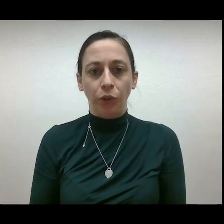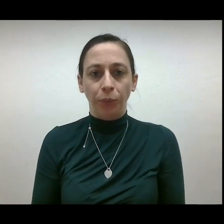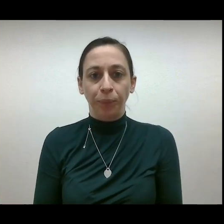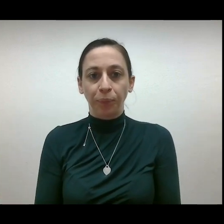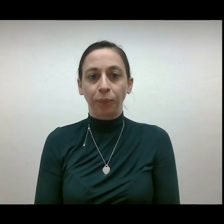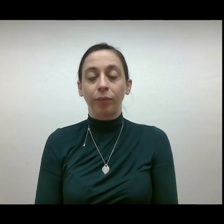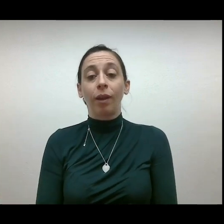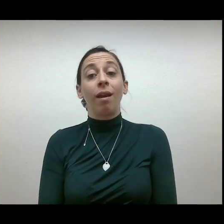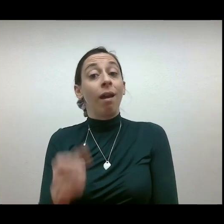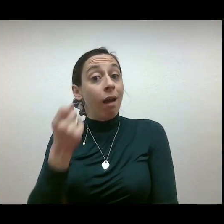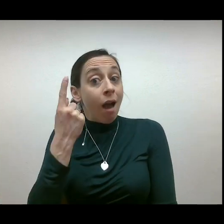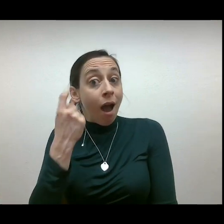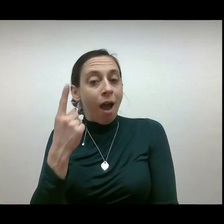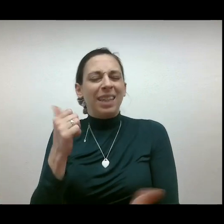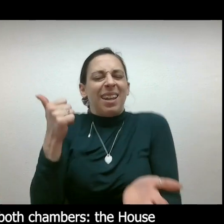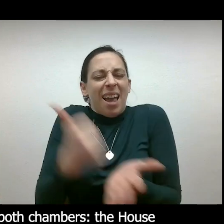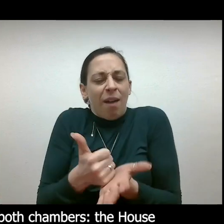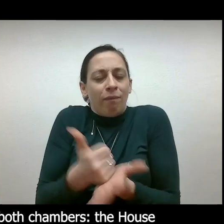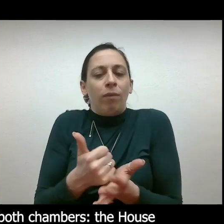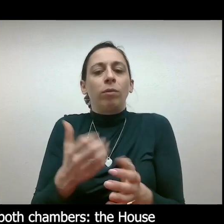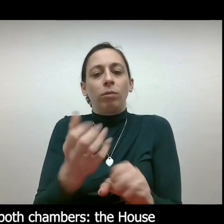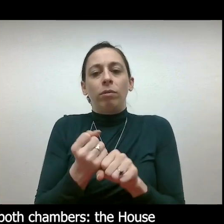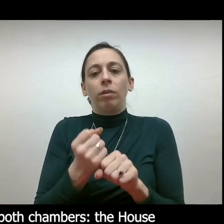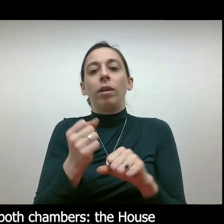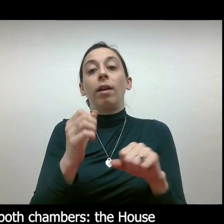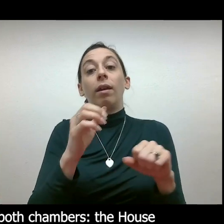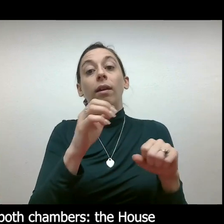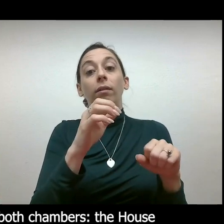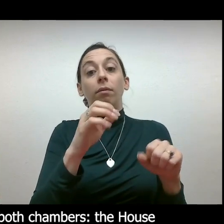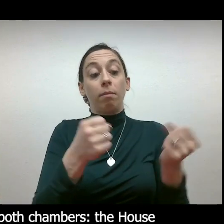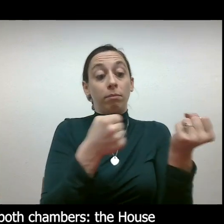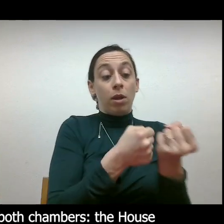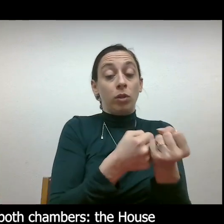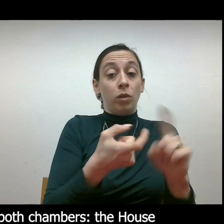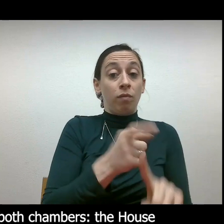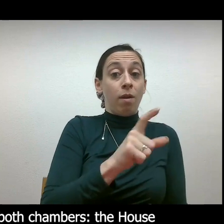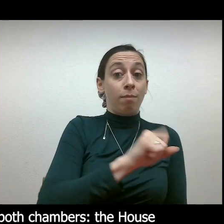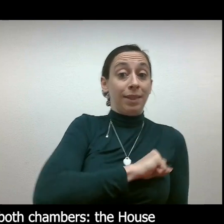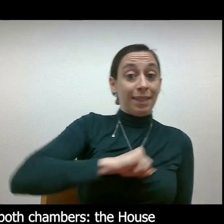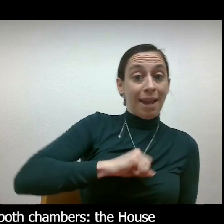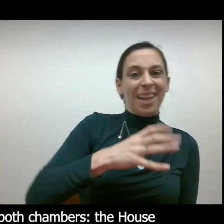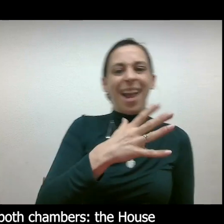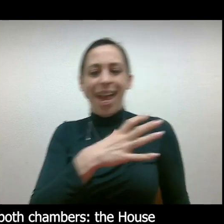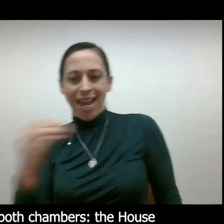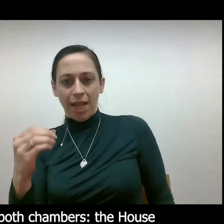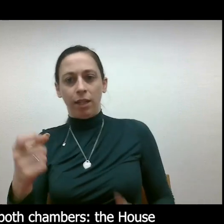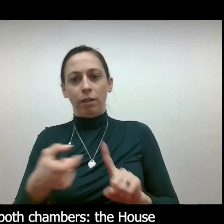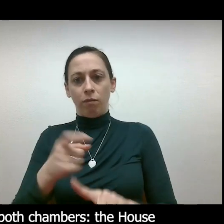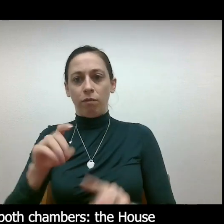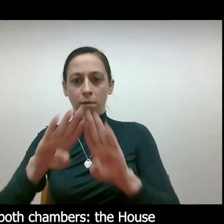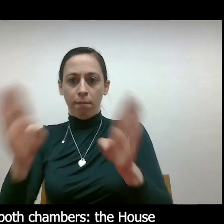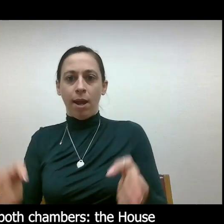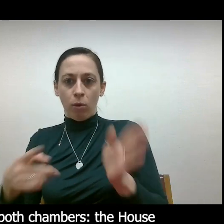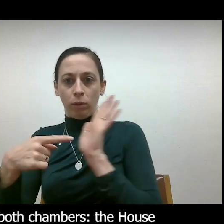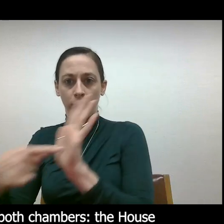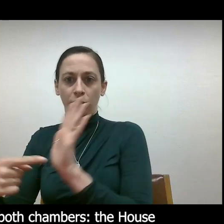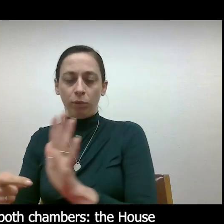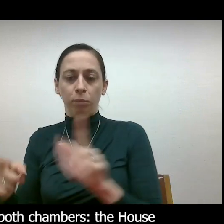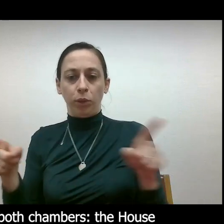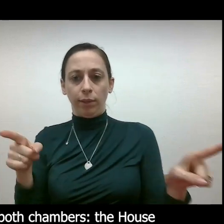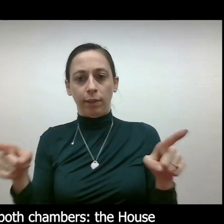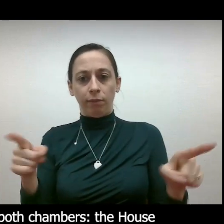bill language. It's very helpful to have a sponsor from both chambers, meaning the